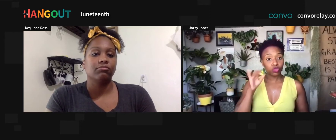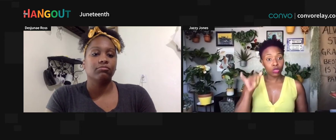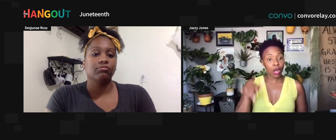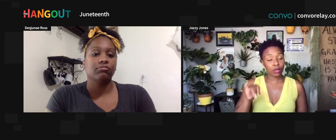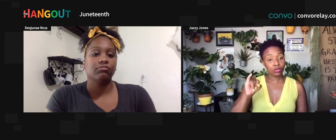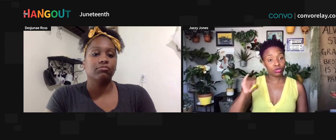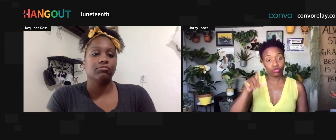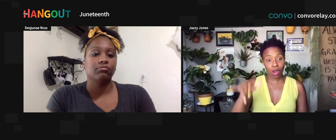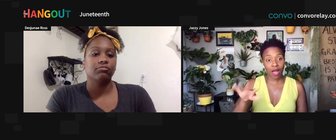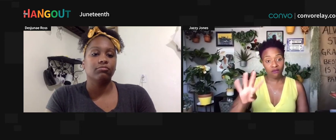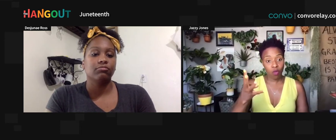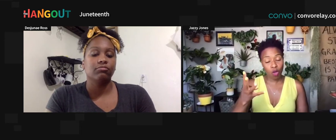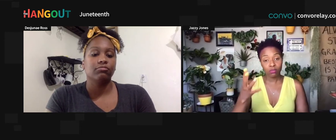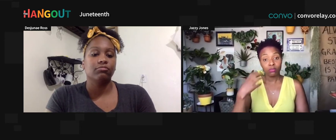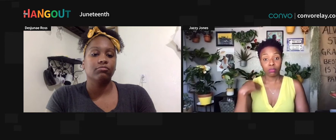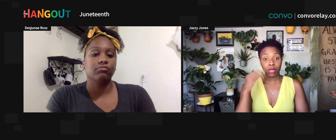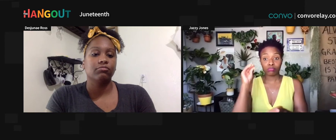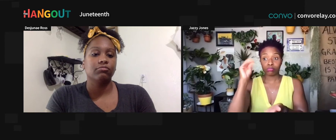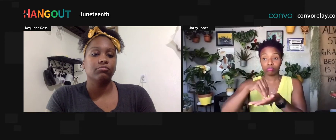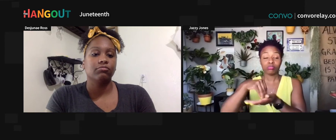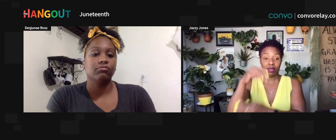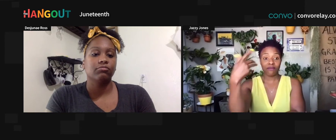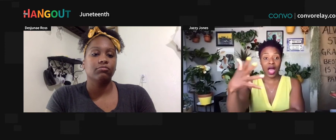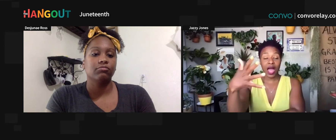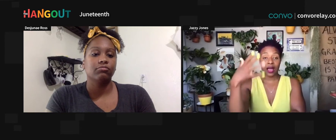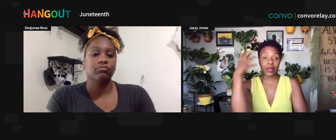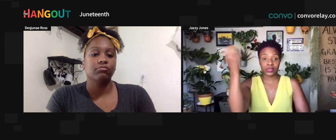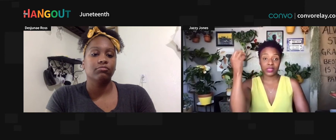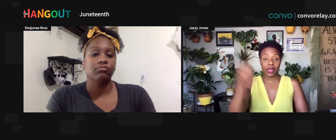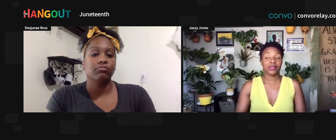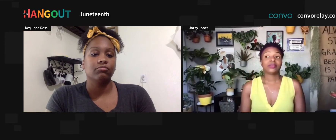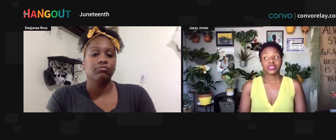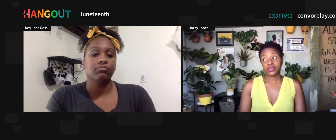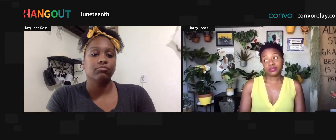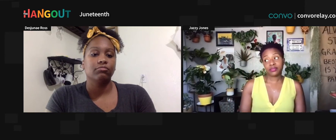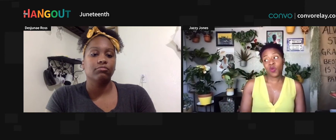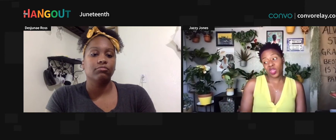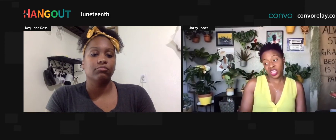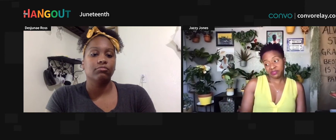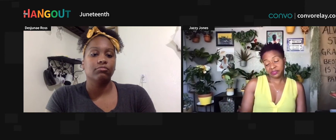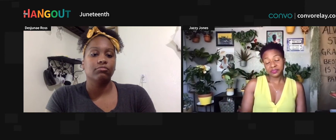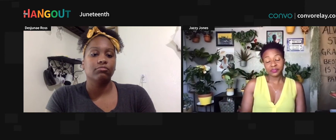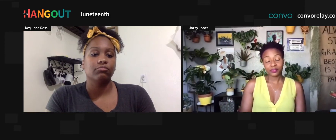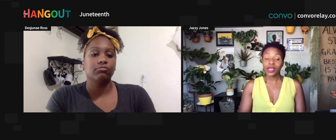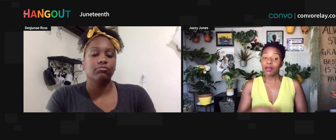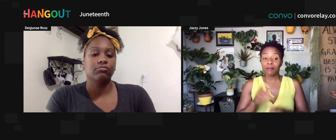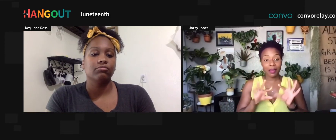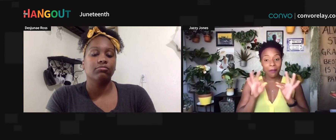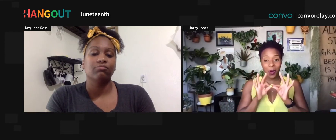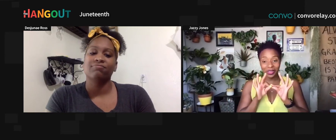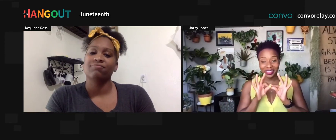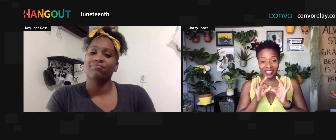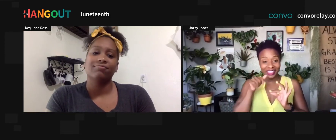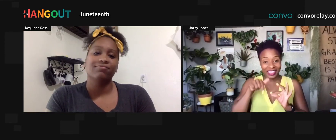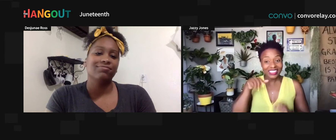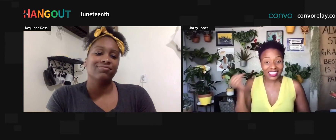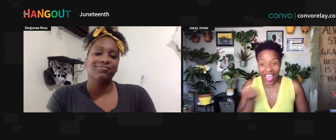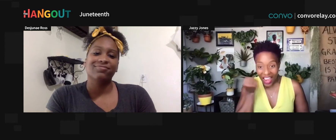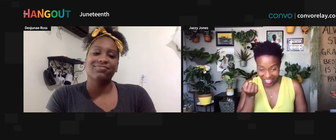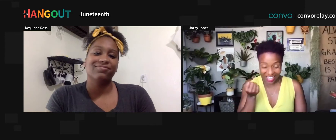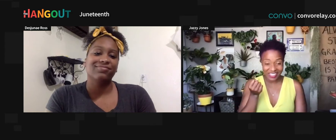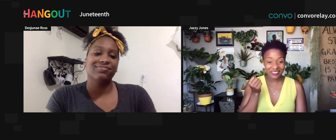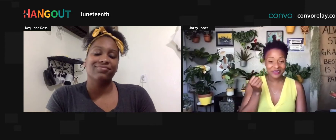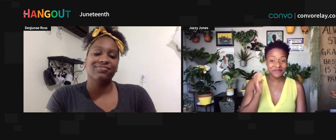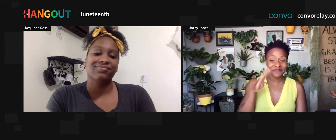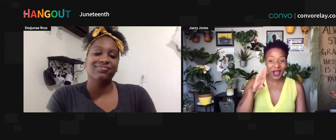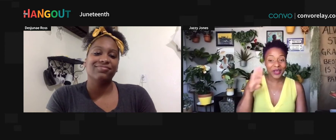me about this premise of celebrating July 4th as African Americans, and she can do her, and I'll